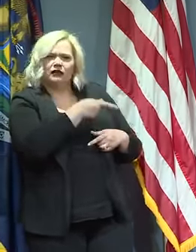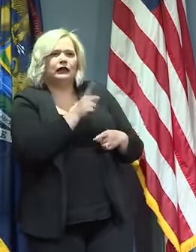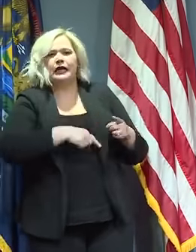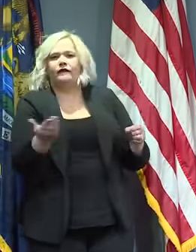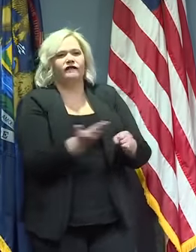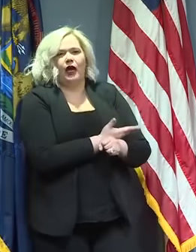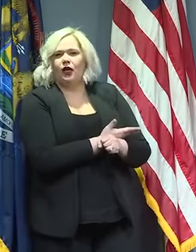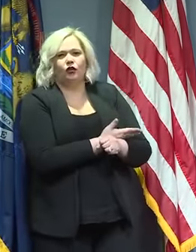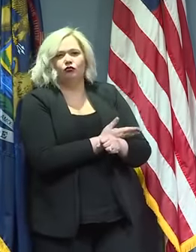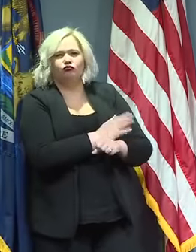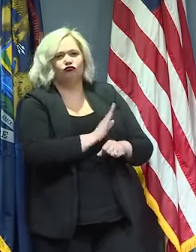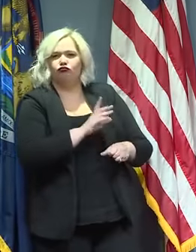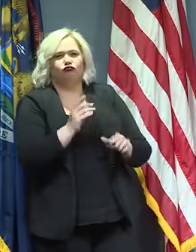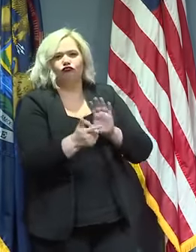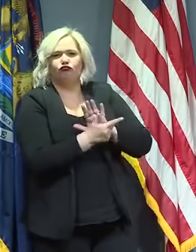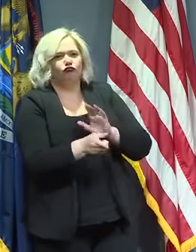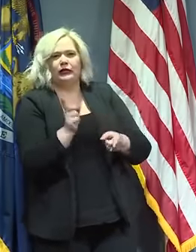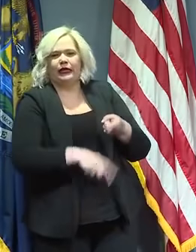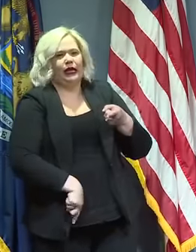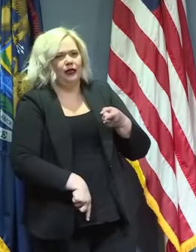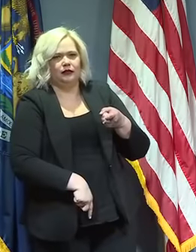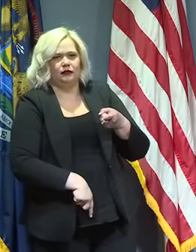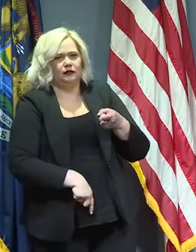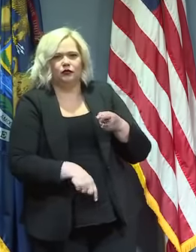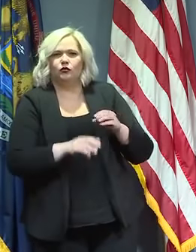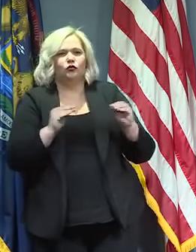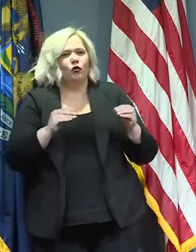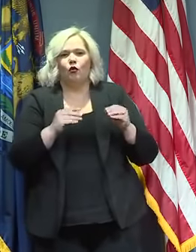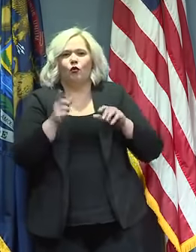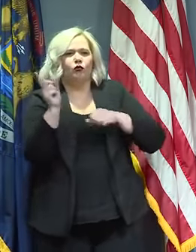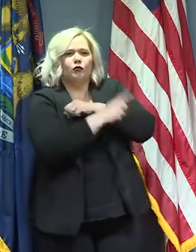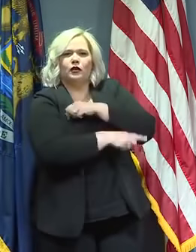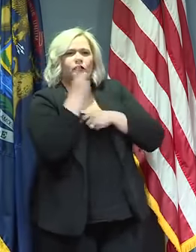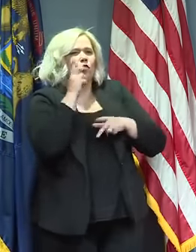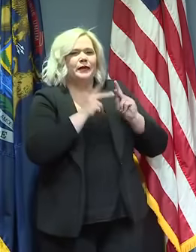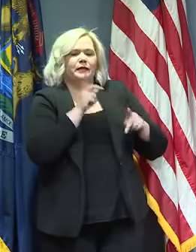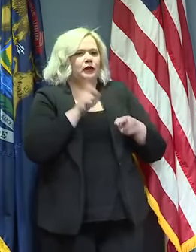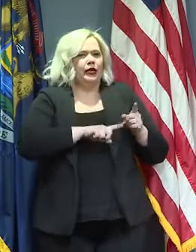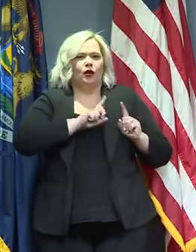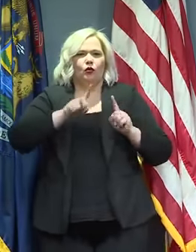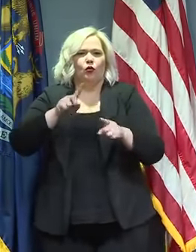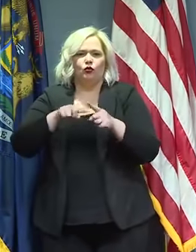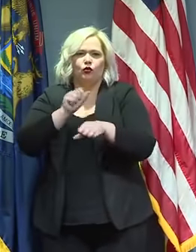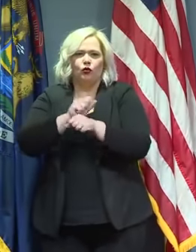their safety and their families, there won't be retribution. Nobody in